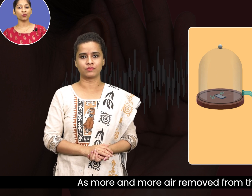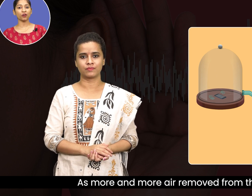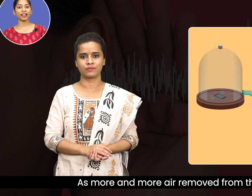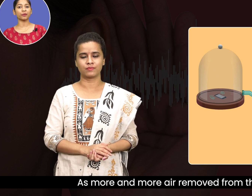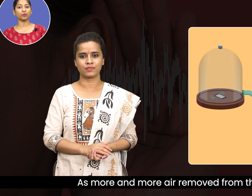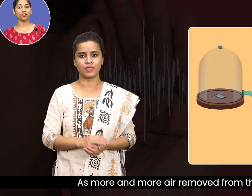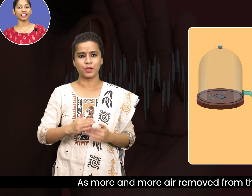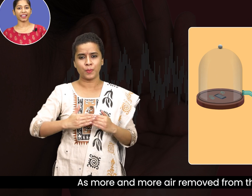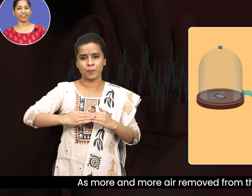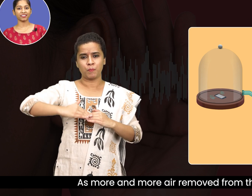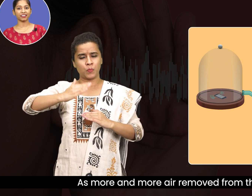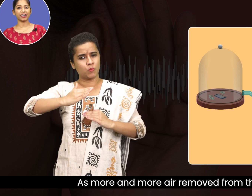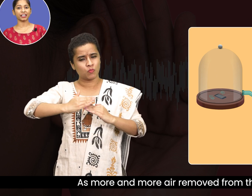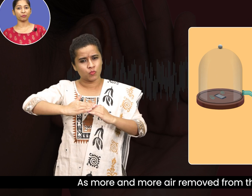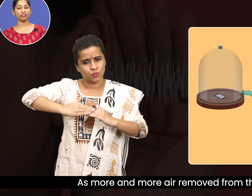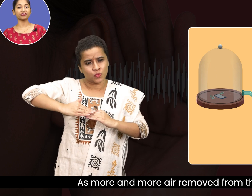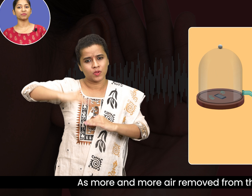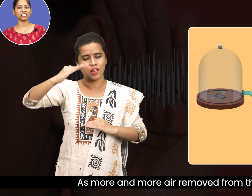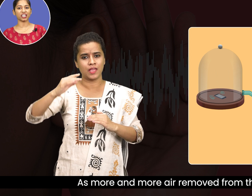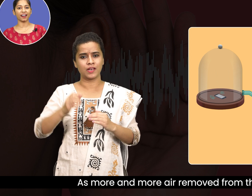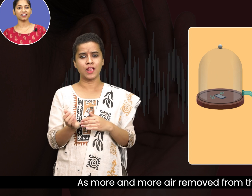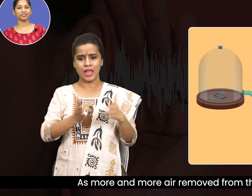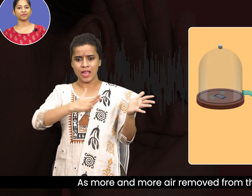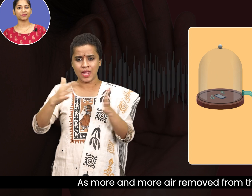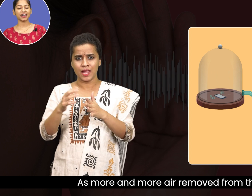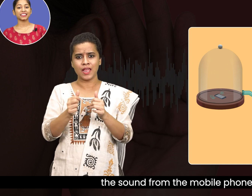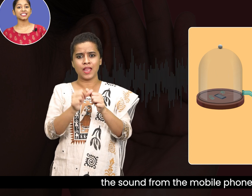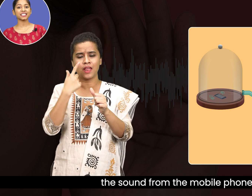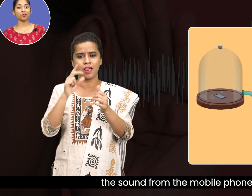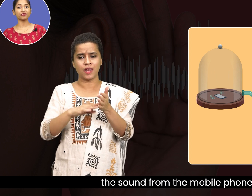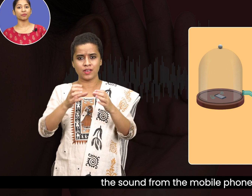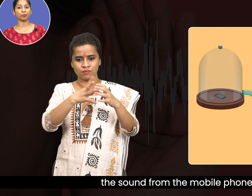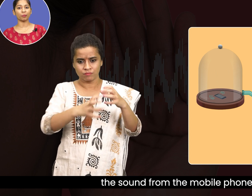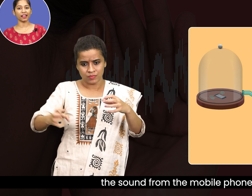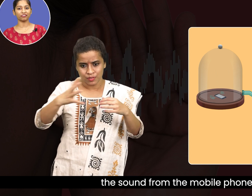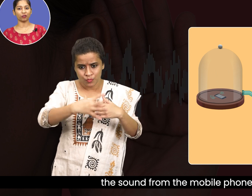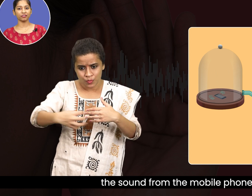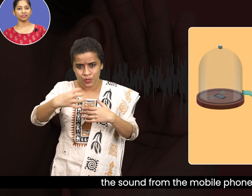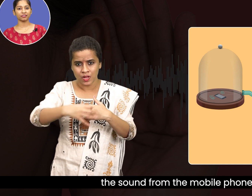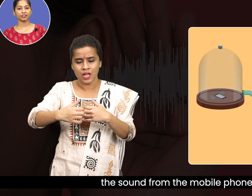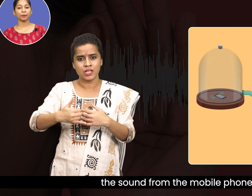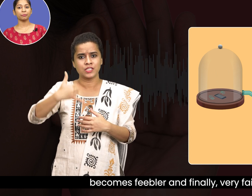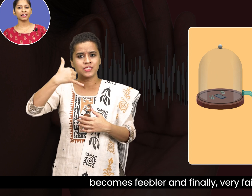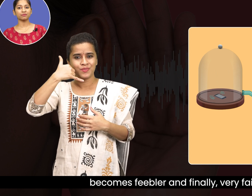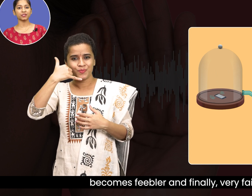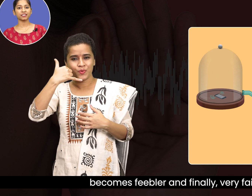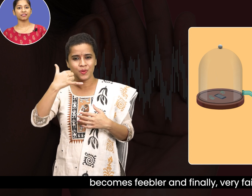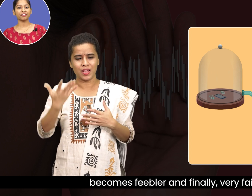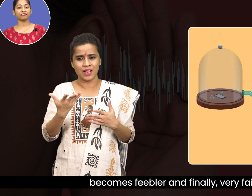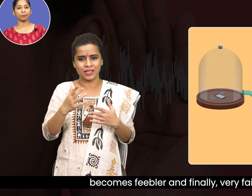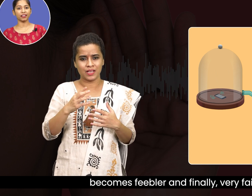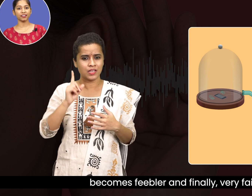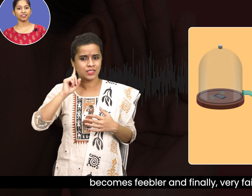As more and more air removed from the jar, the sound from the mobile phone